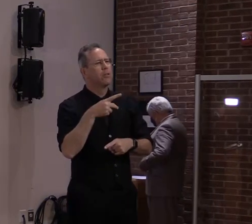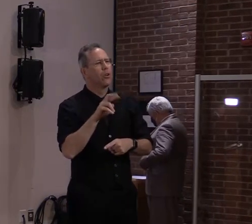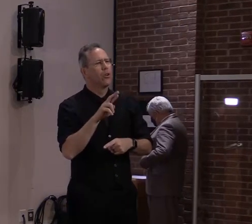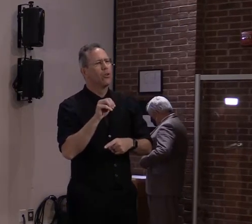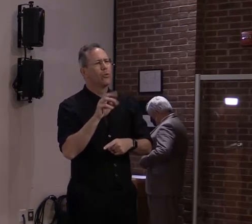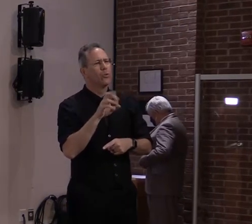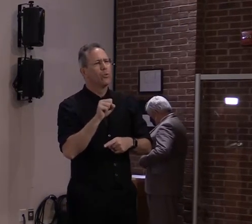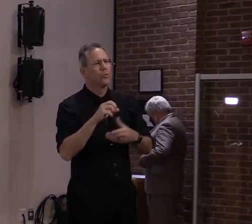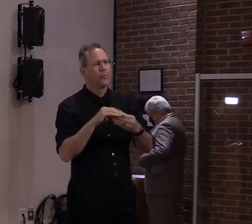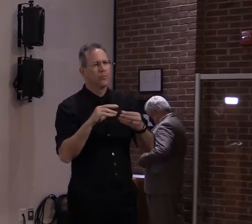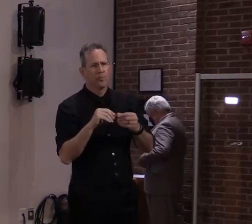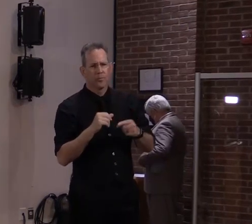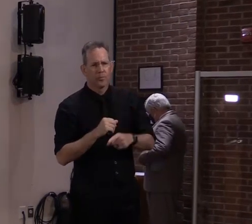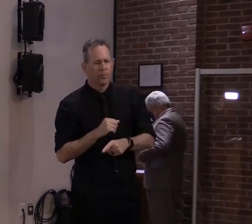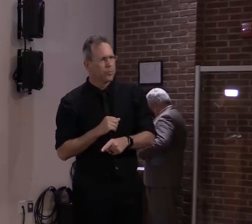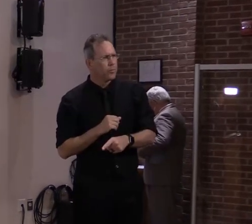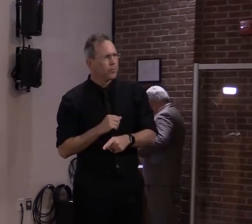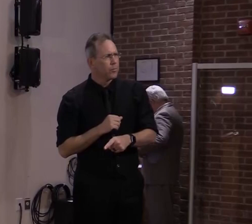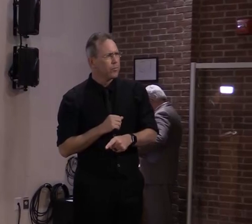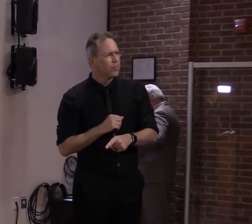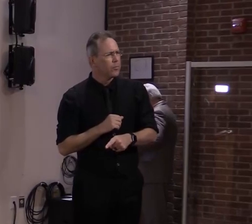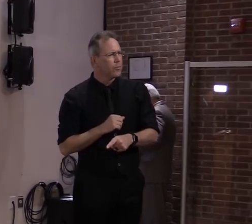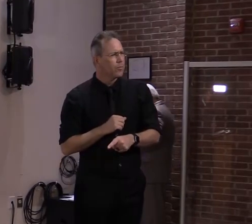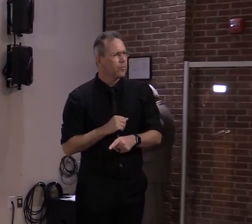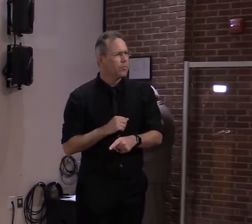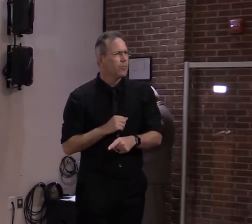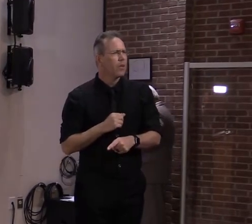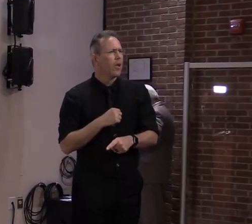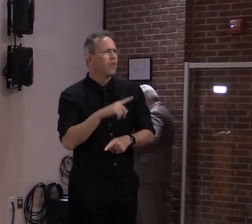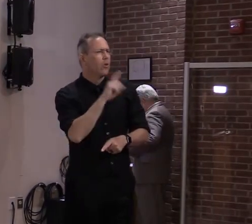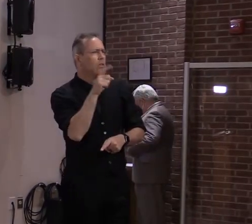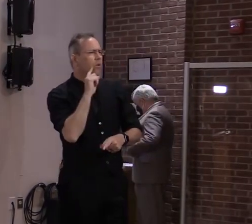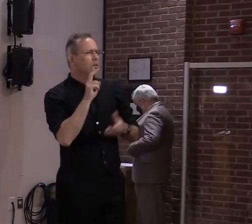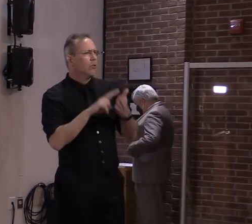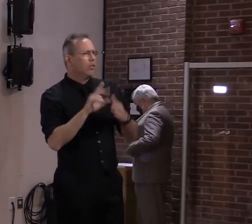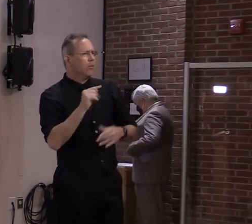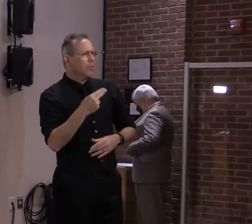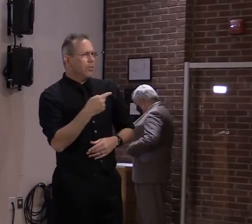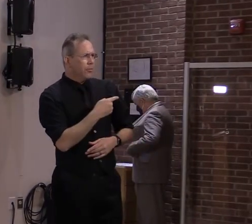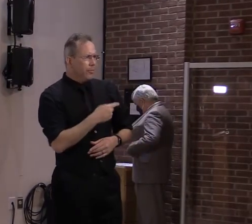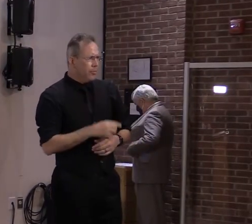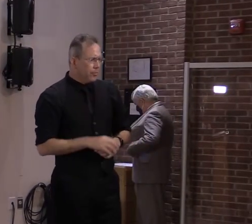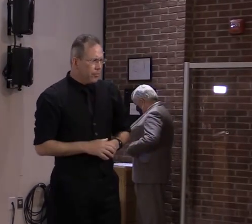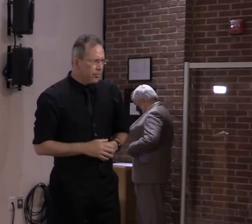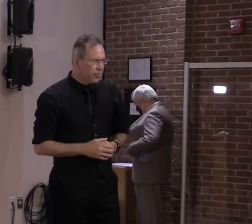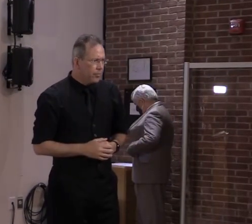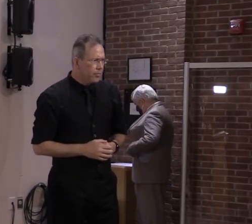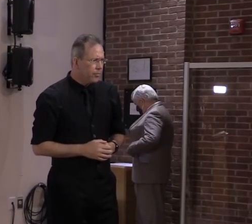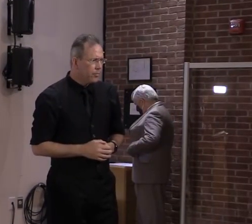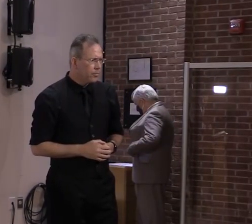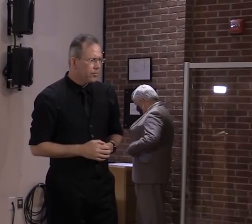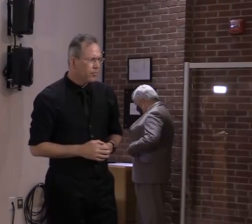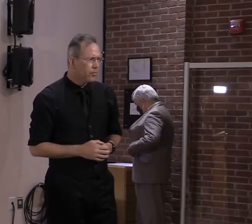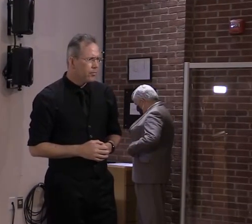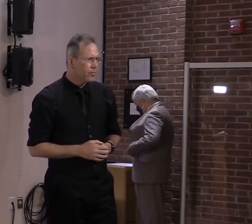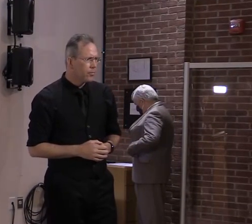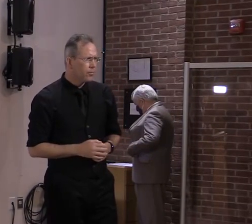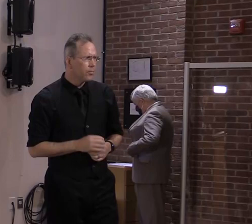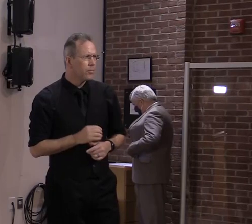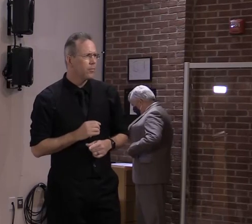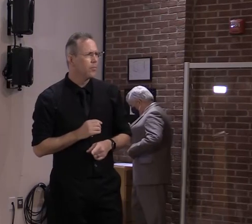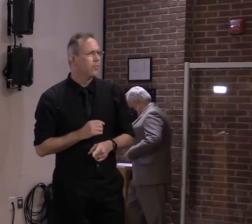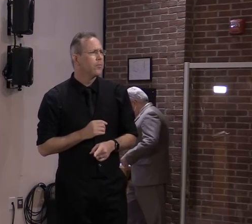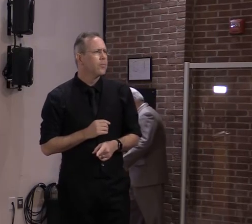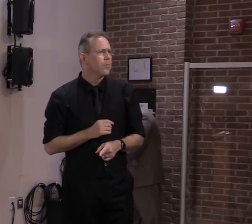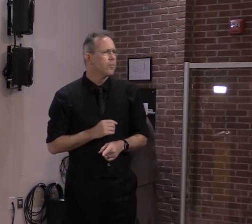Thank you, Jason. Secretary Smith, earlier you said that 55% of BIPOC